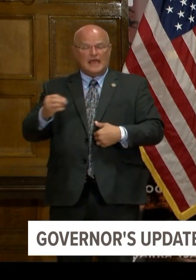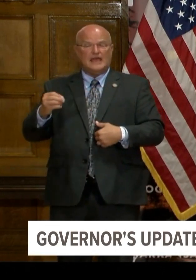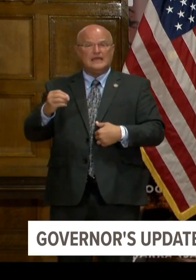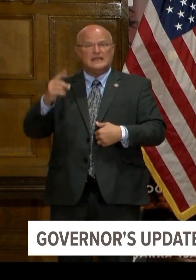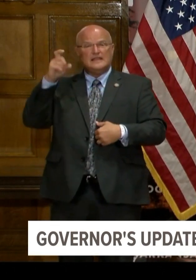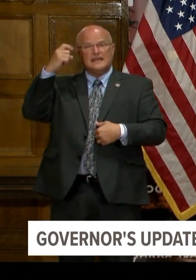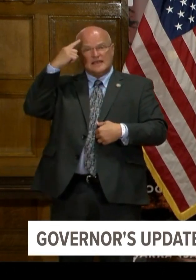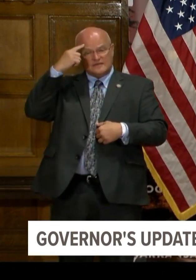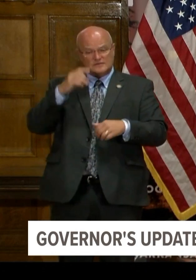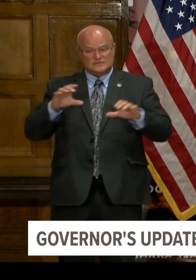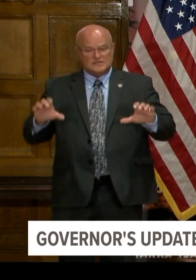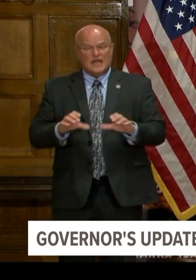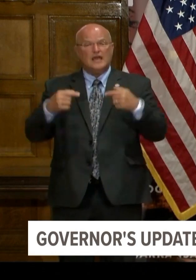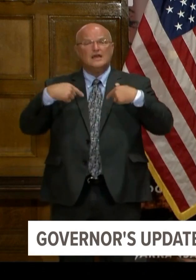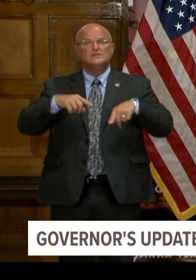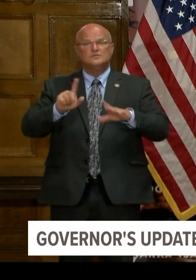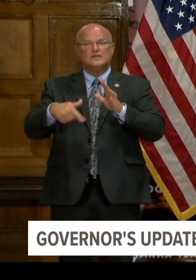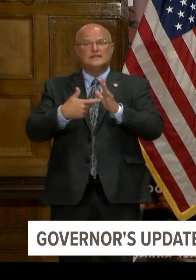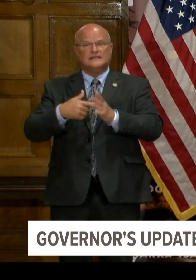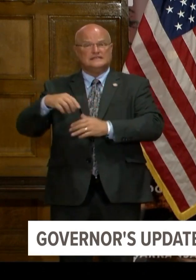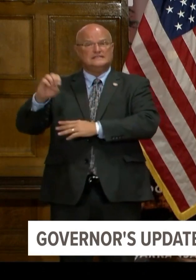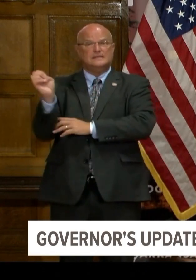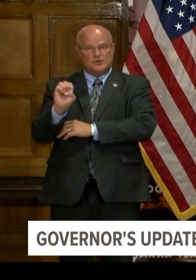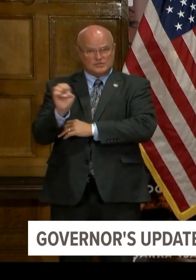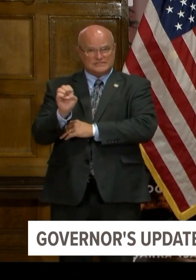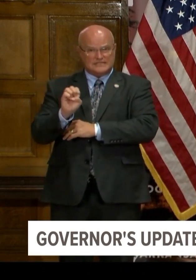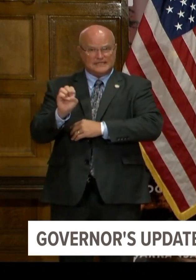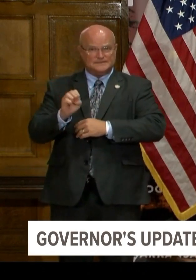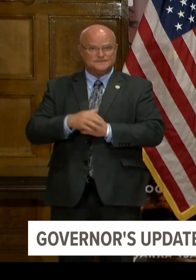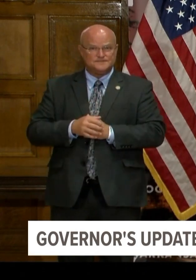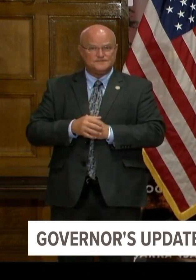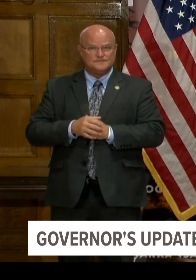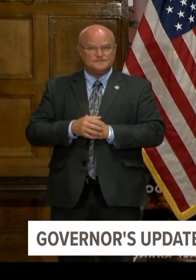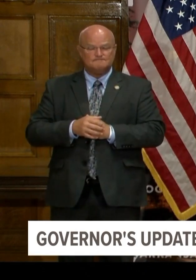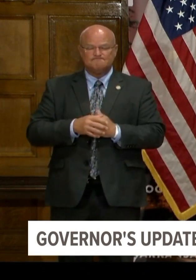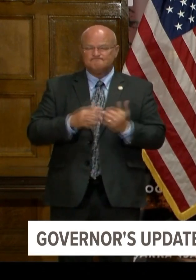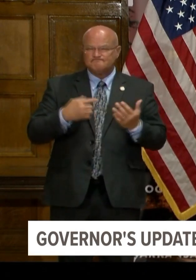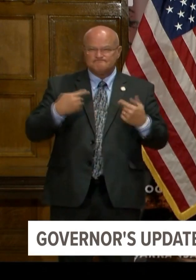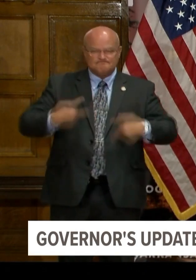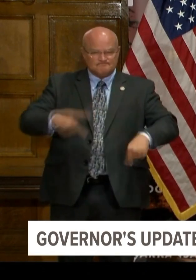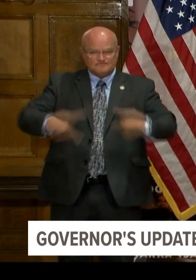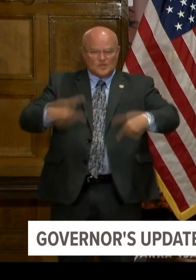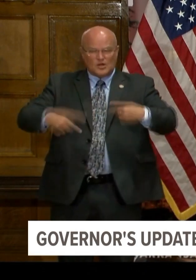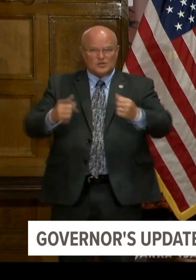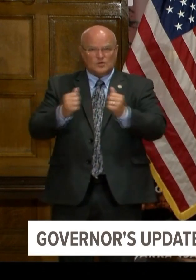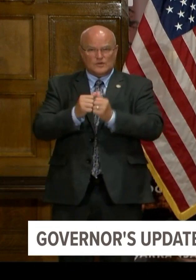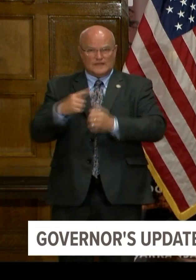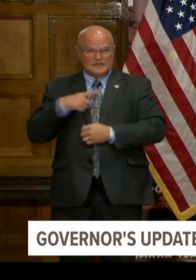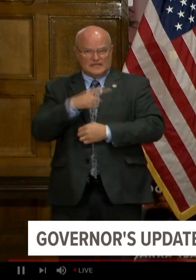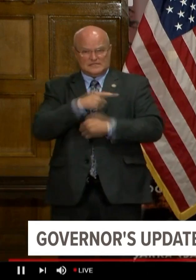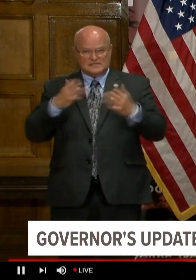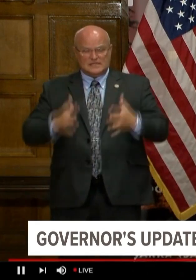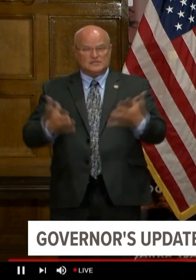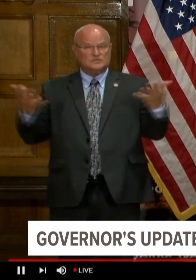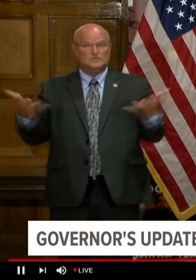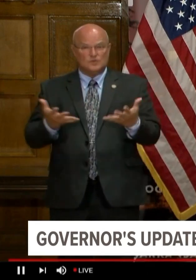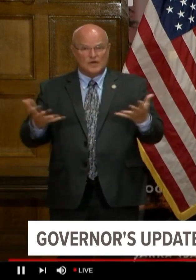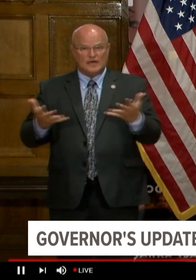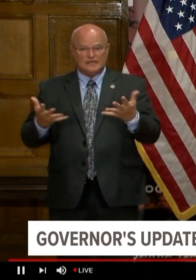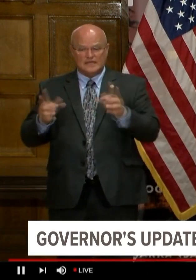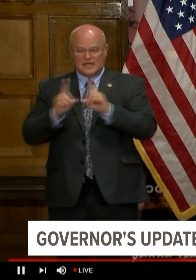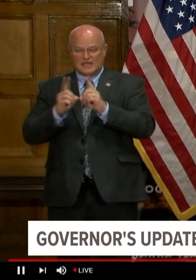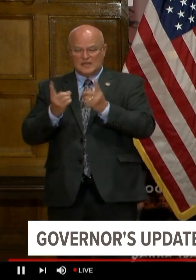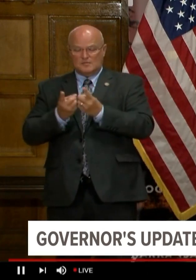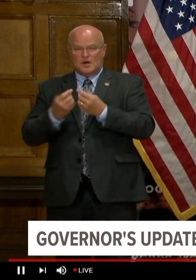to act during this emergency. The argument of the legislators is that they consider the Department of